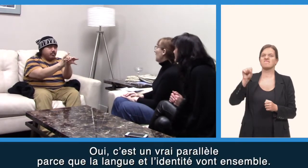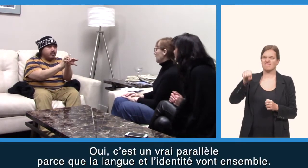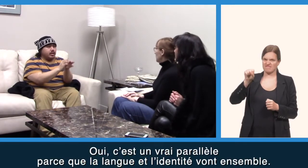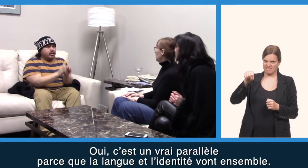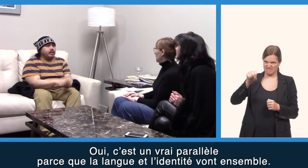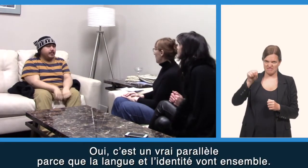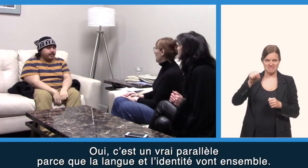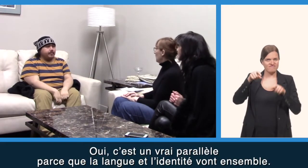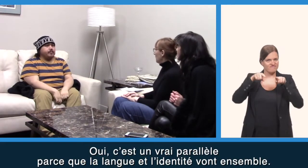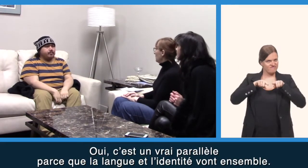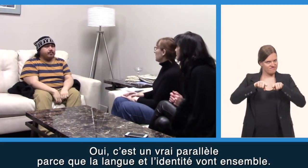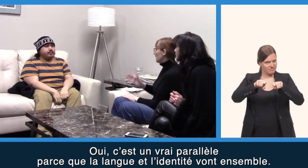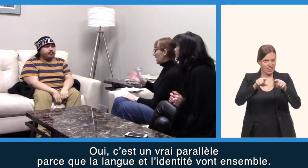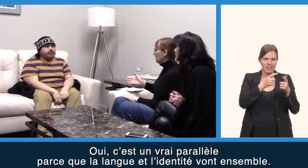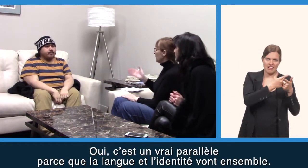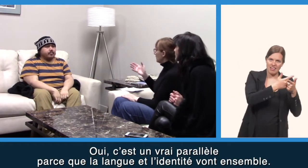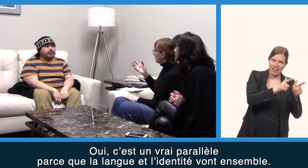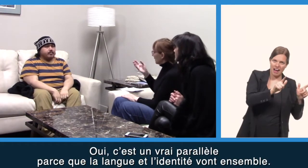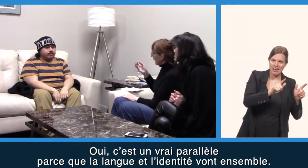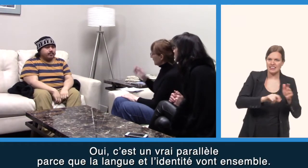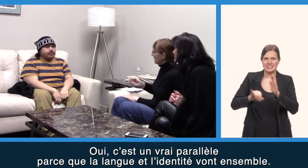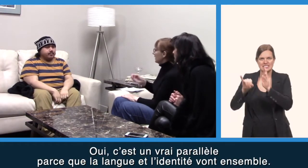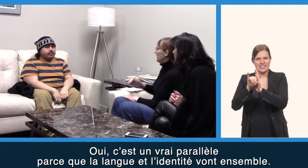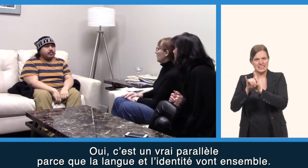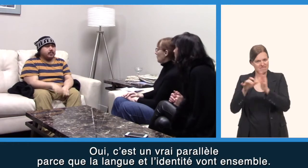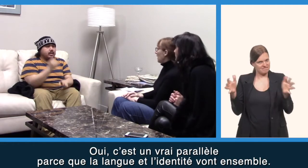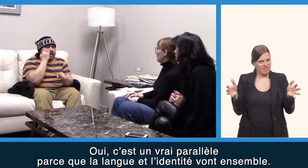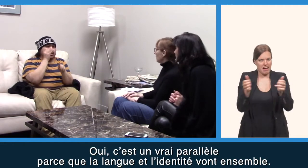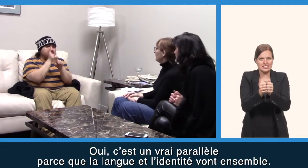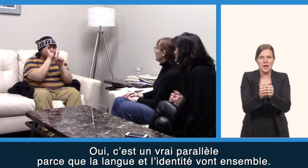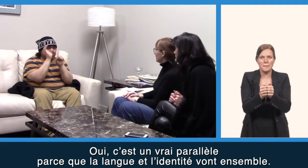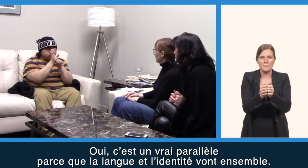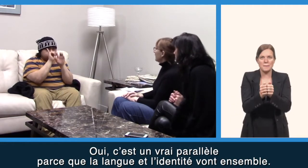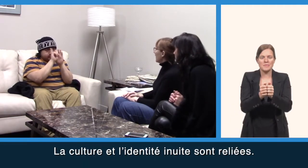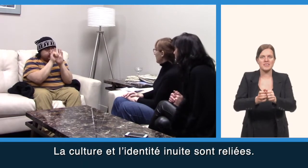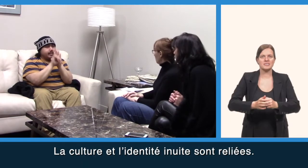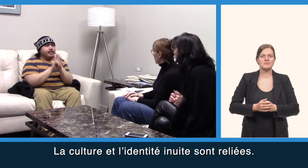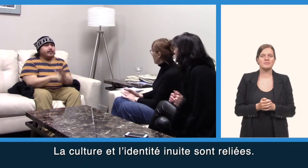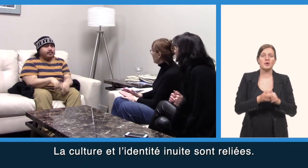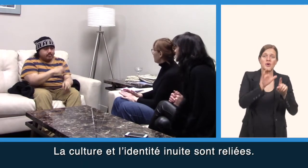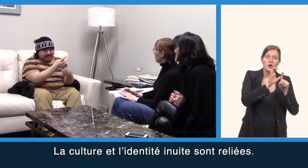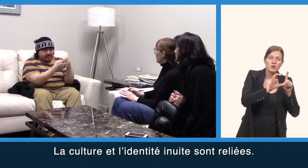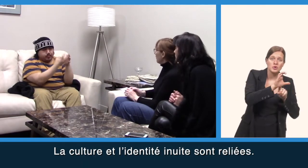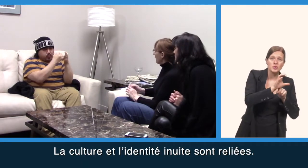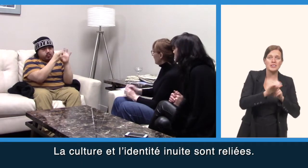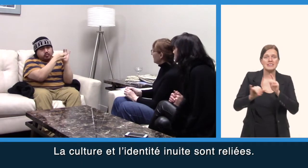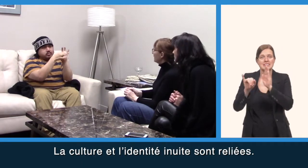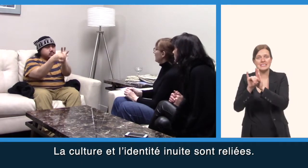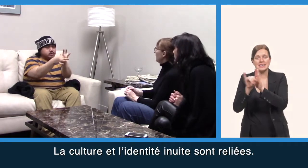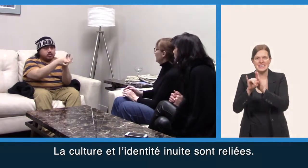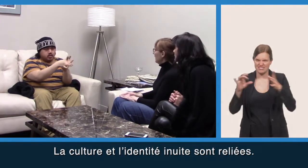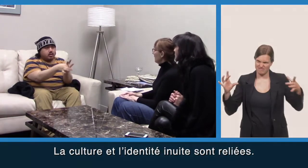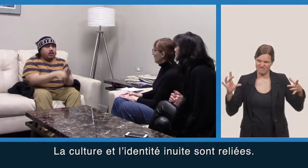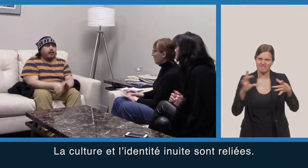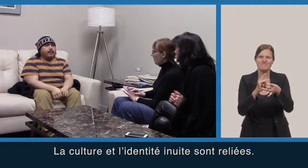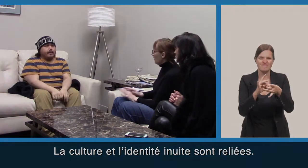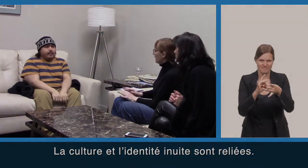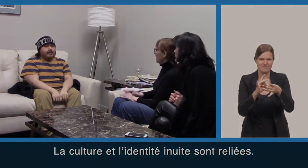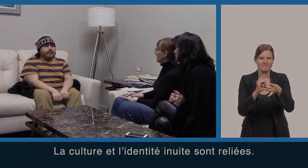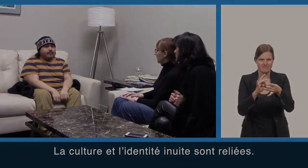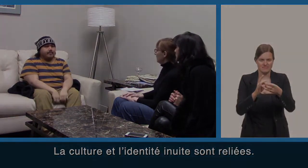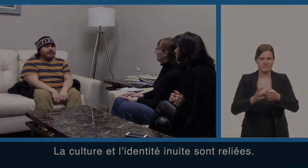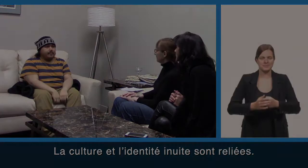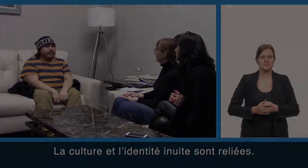Yes, yeah, it's a real parallel, because language and identity, they go together. And even with culture, our identity, they're